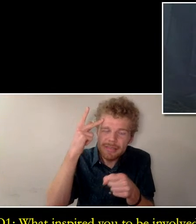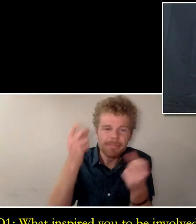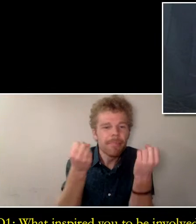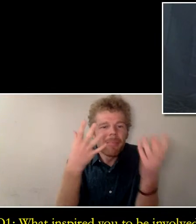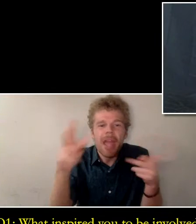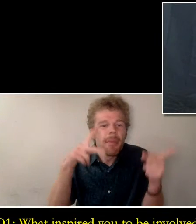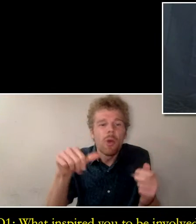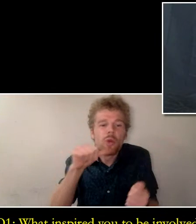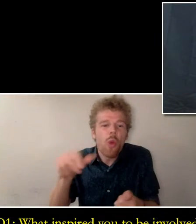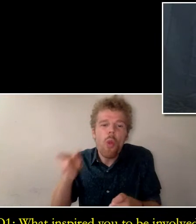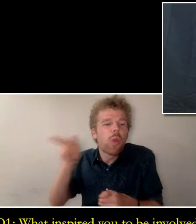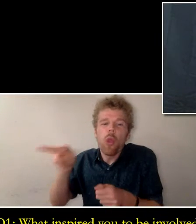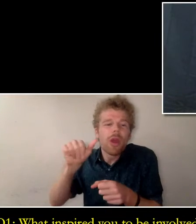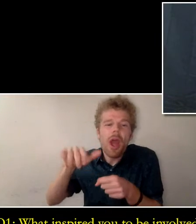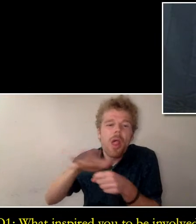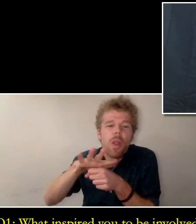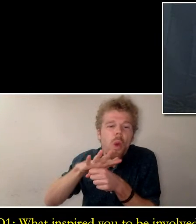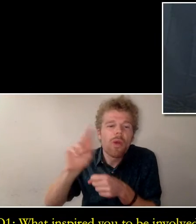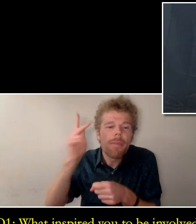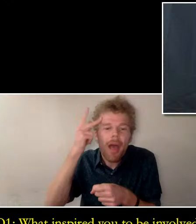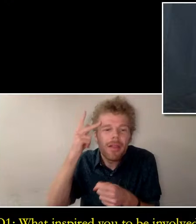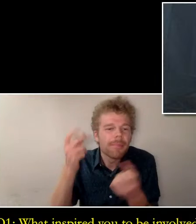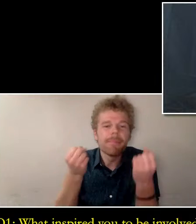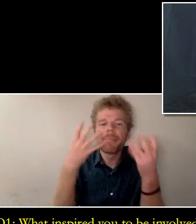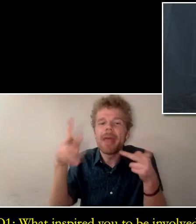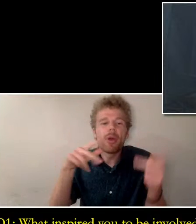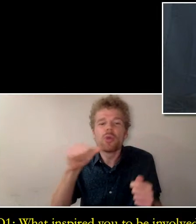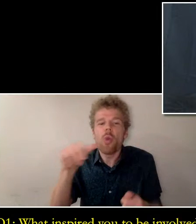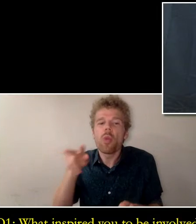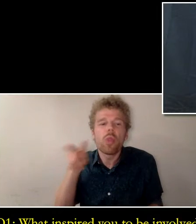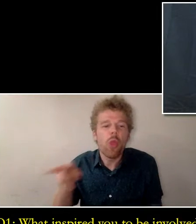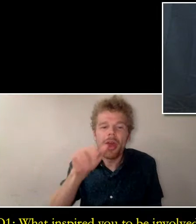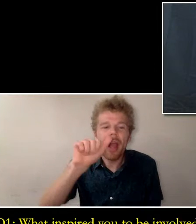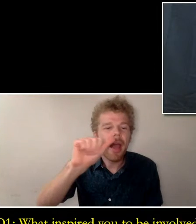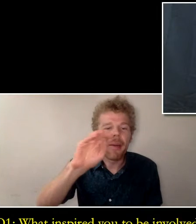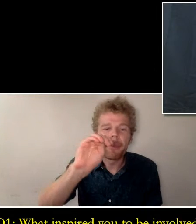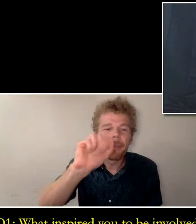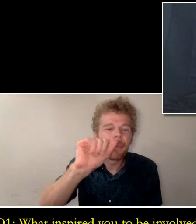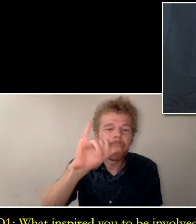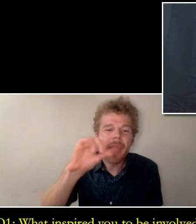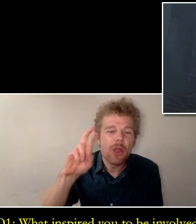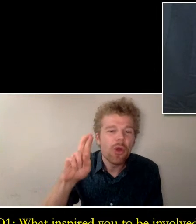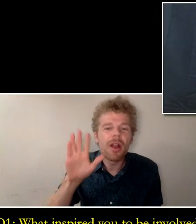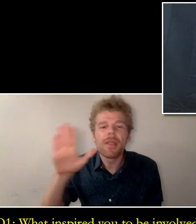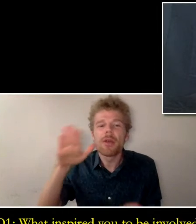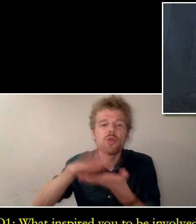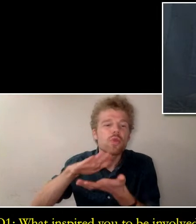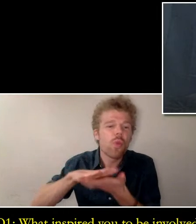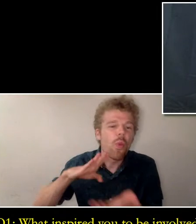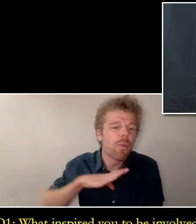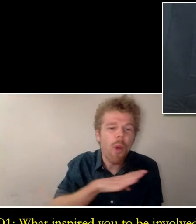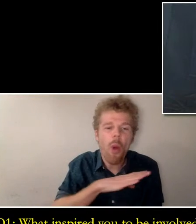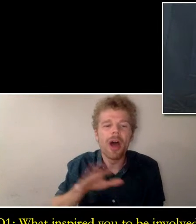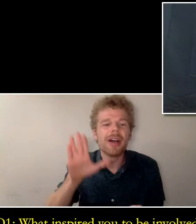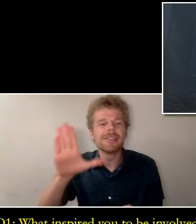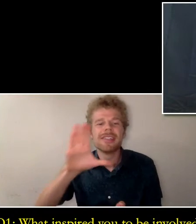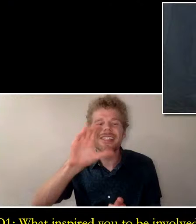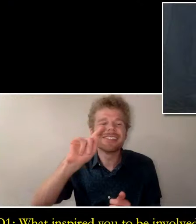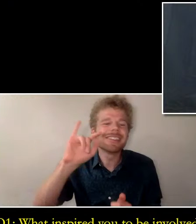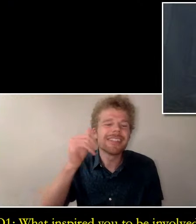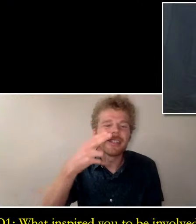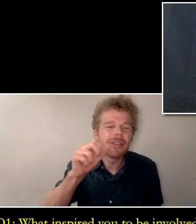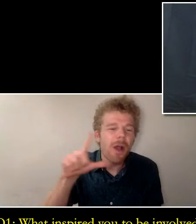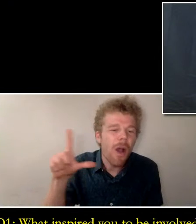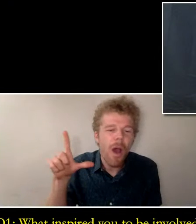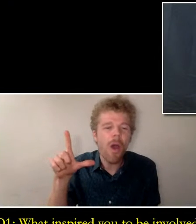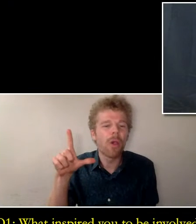housing available and affordable. But many people don't look into local politics. They